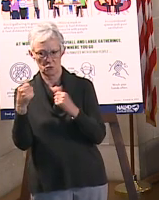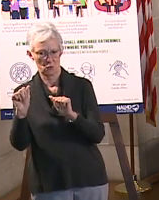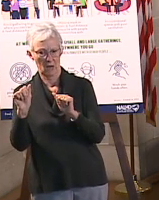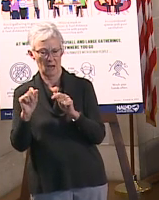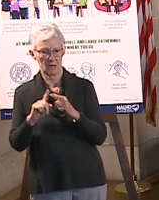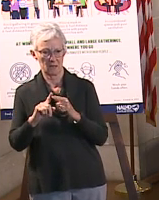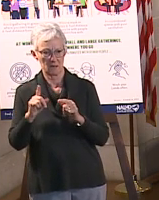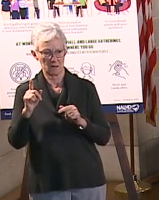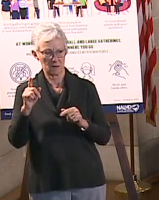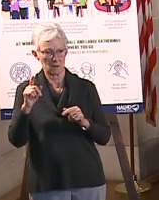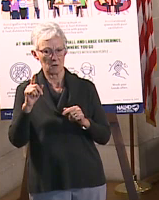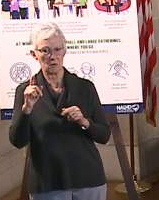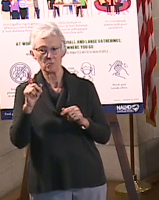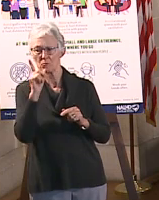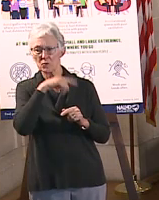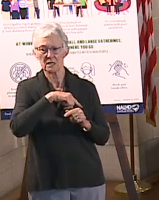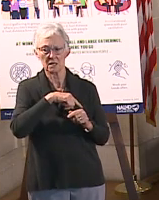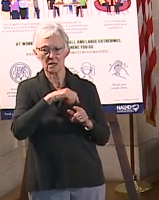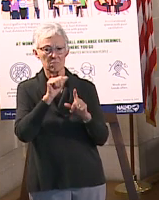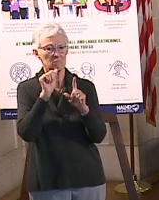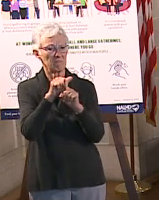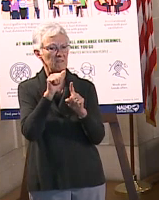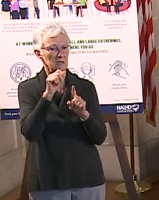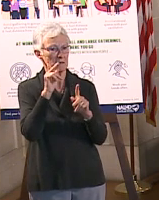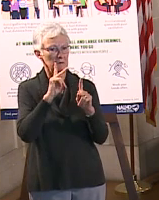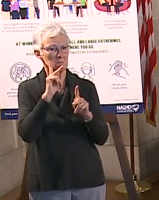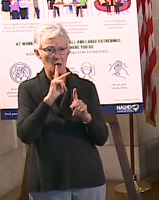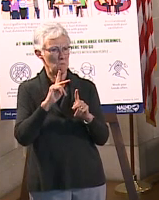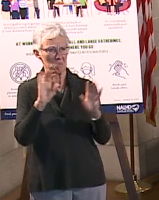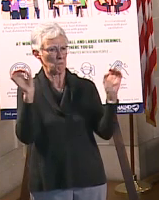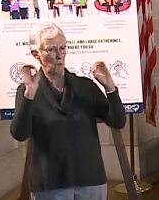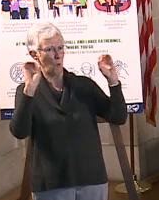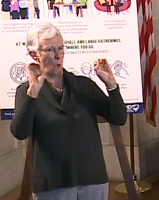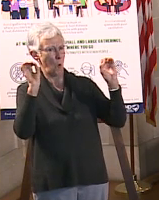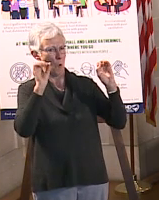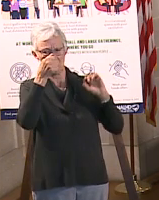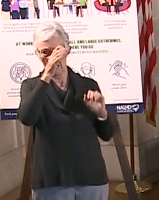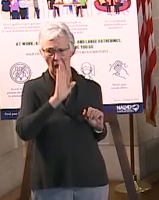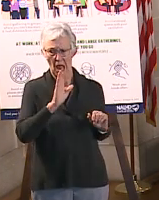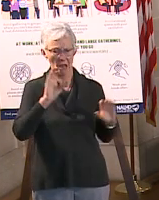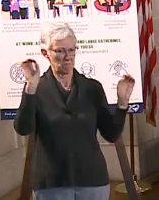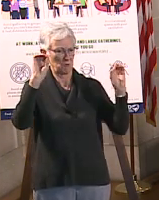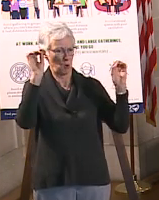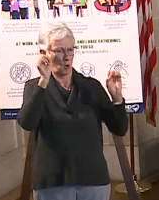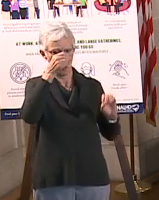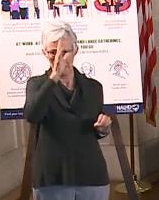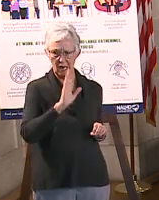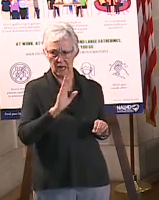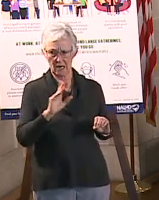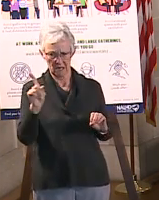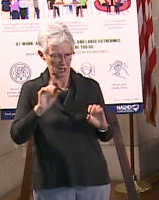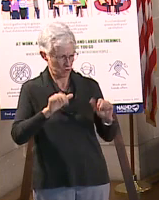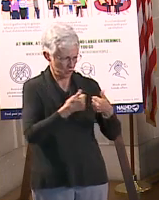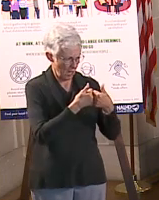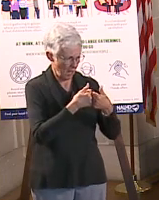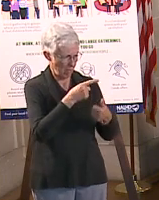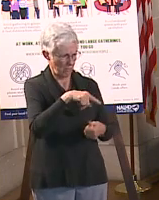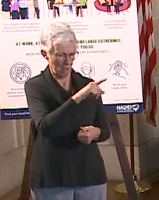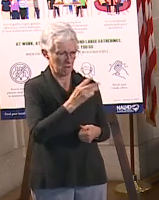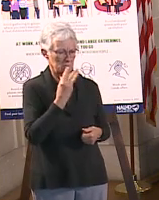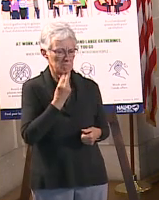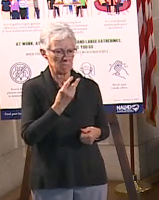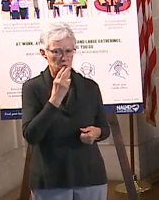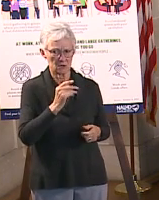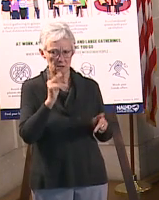pretend that there is no God and challenges those people, in this case the Jewish people, who are practicing, who are devoted, who